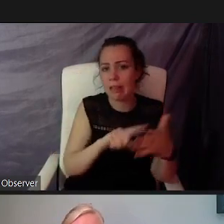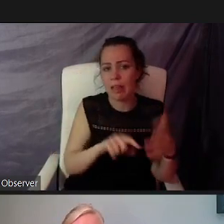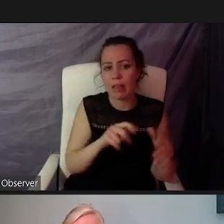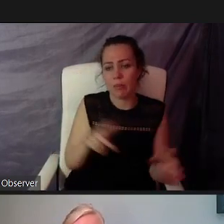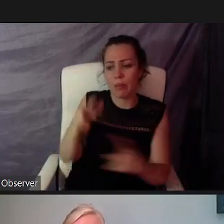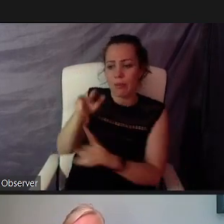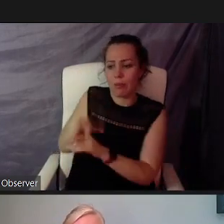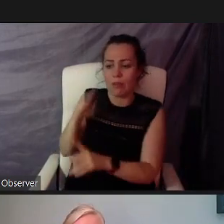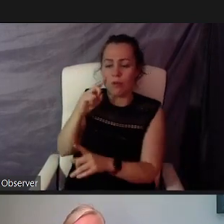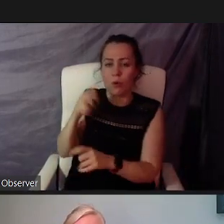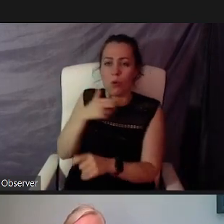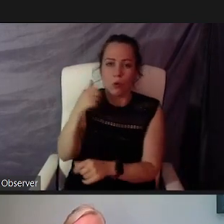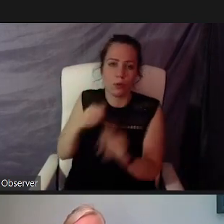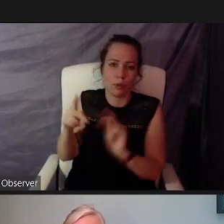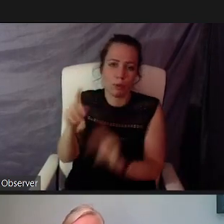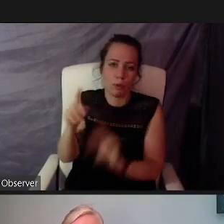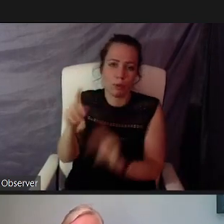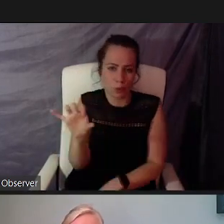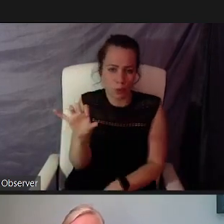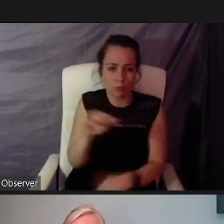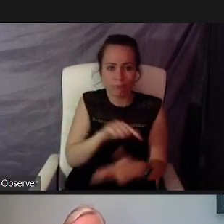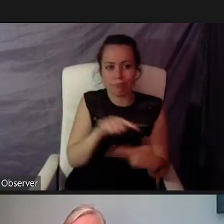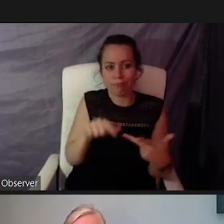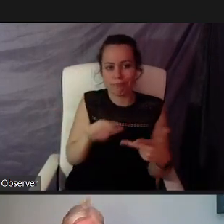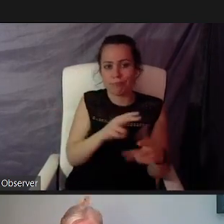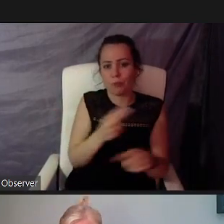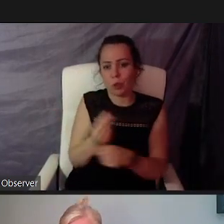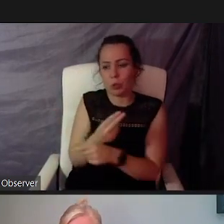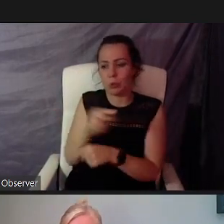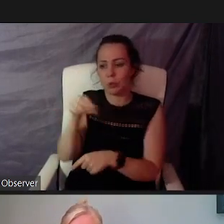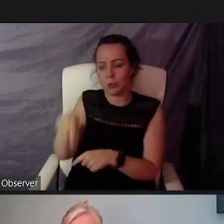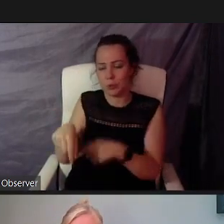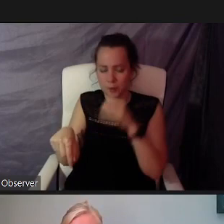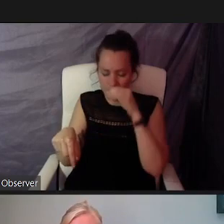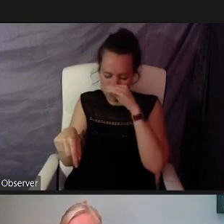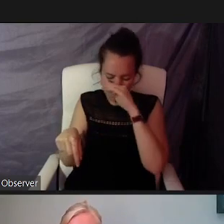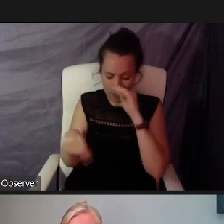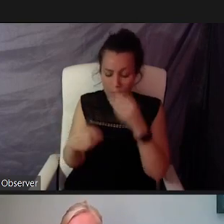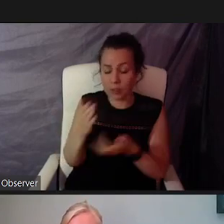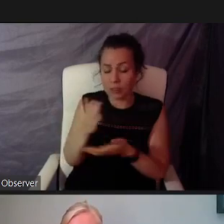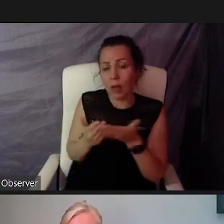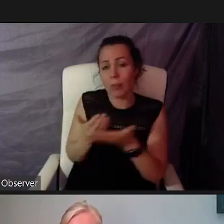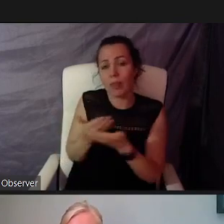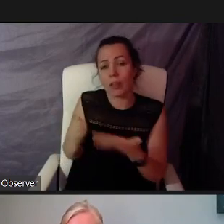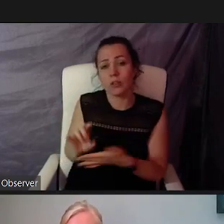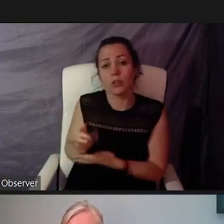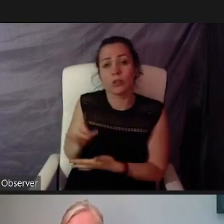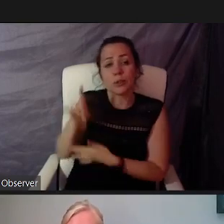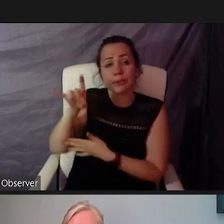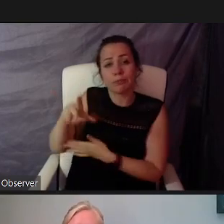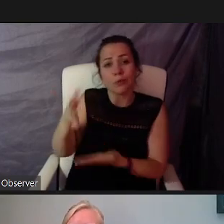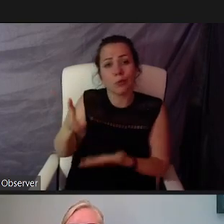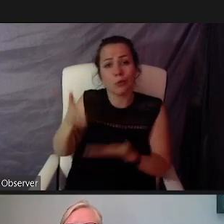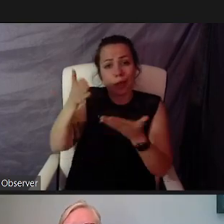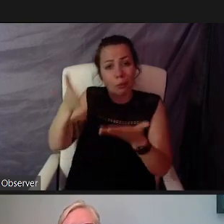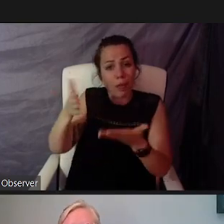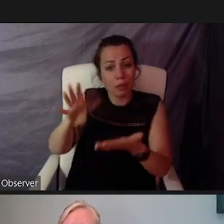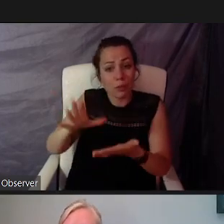applied to older adults as well. So this can be among some of the things that you're recommending to your parents if they're